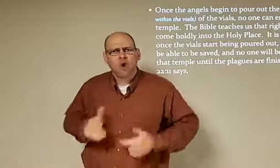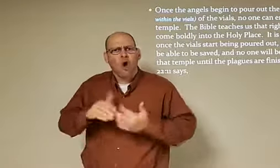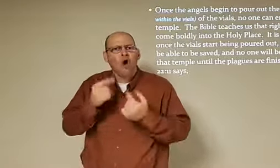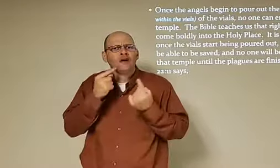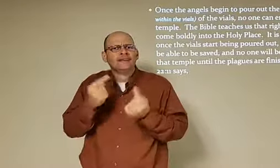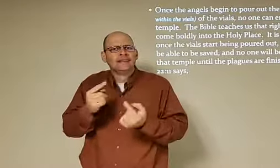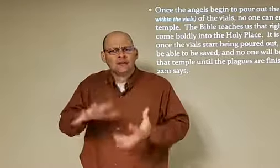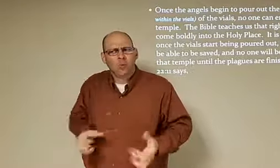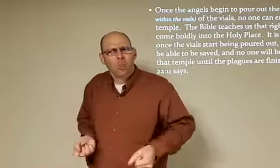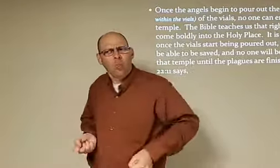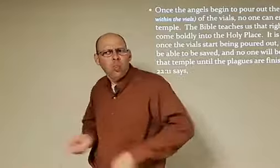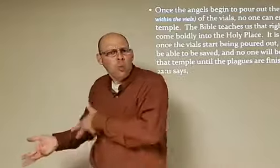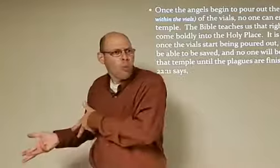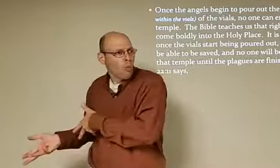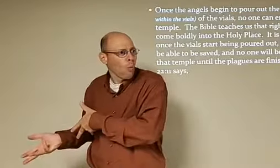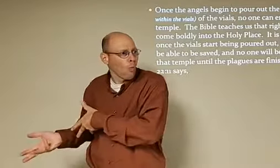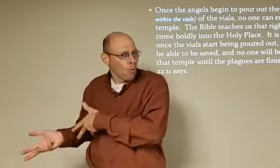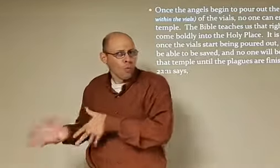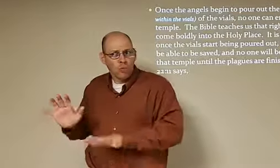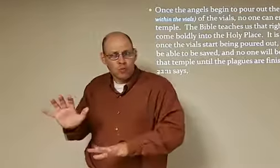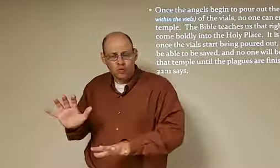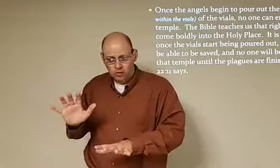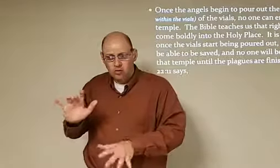sins and toss them out.